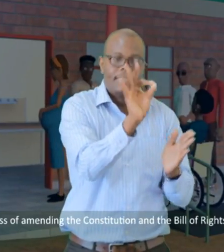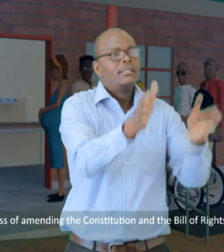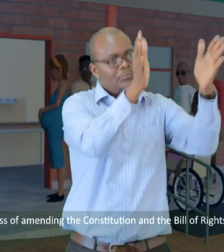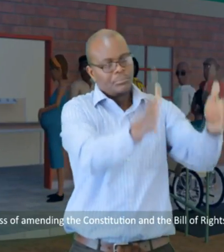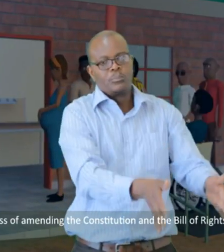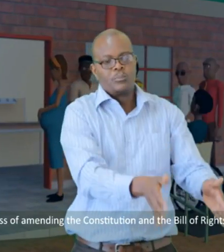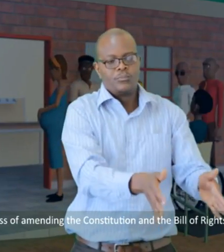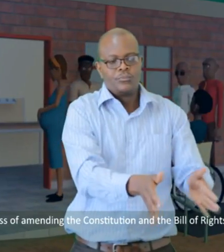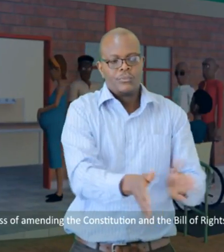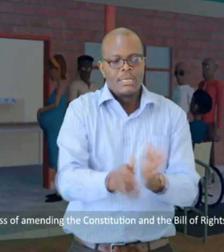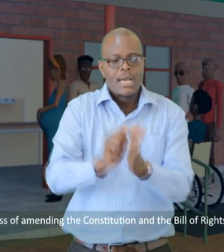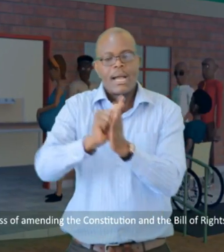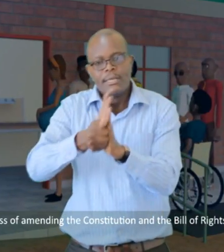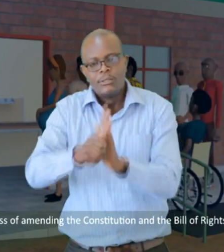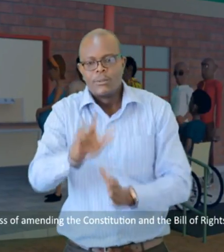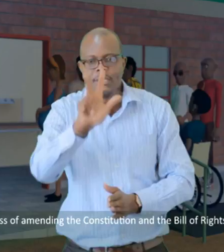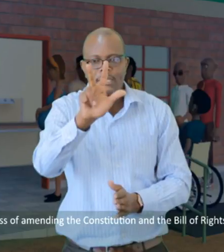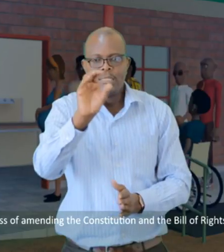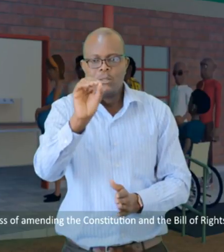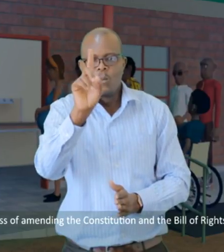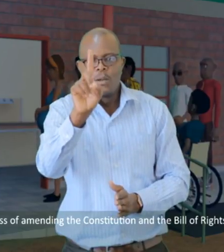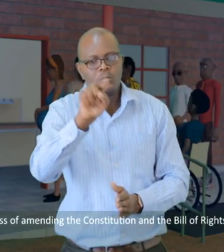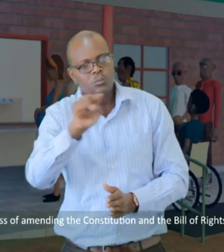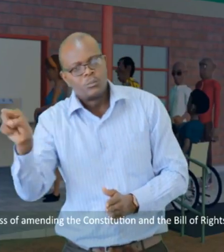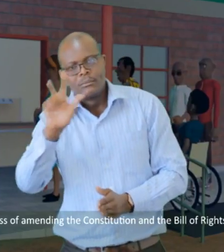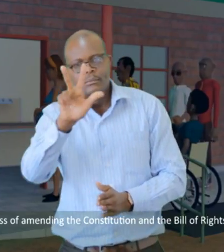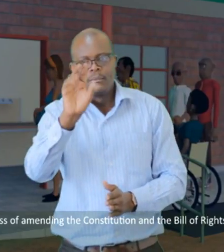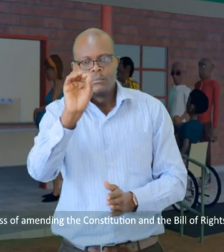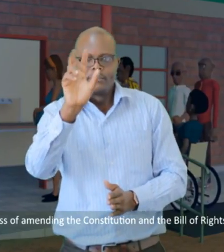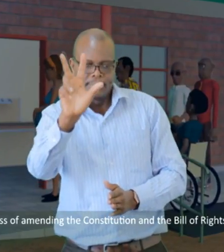Process of amending the Constitution and the Bill of Rights.